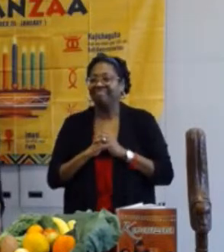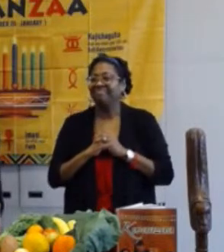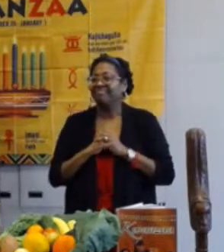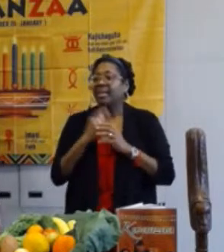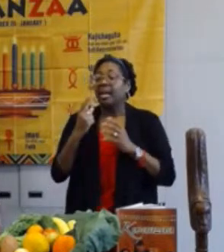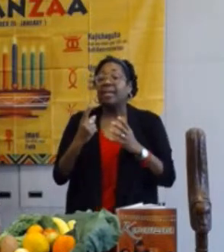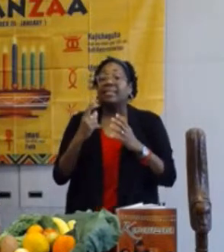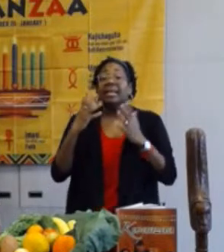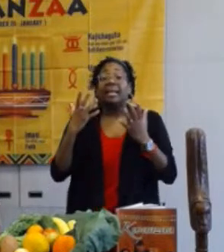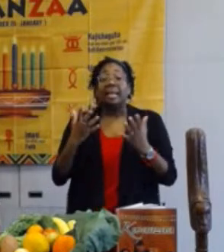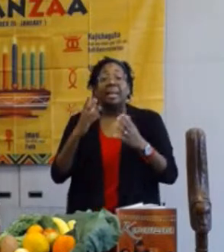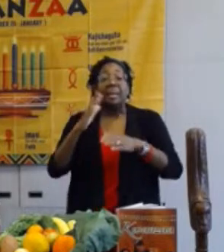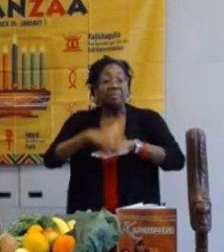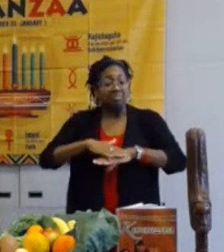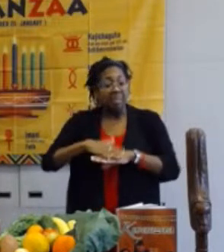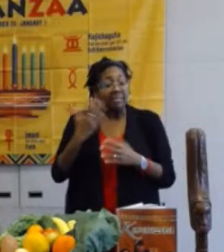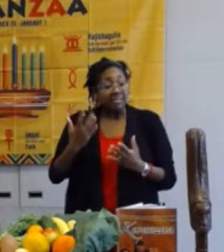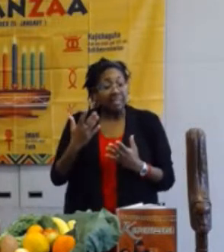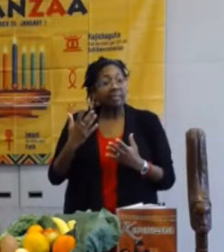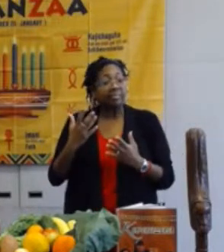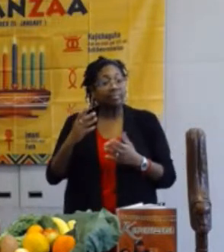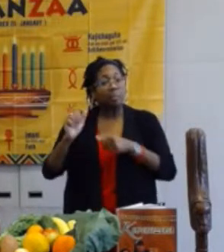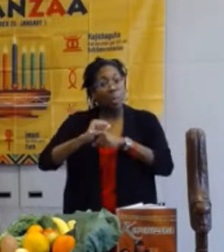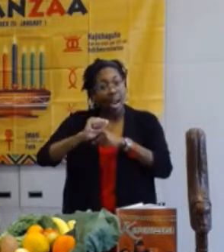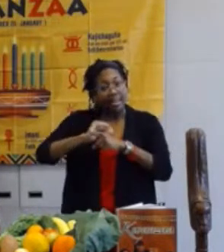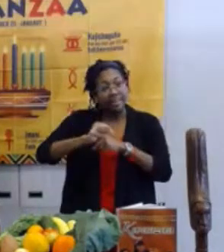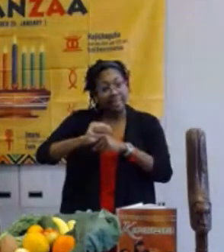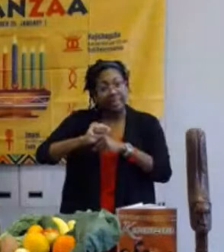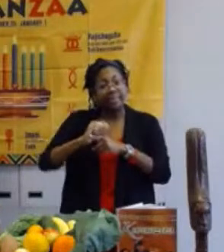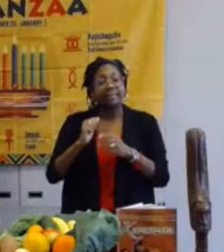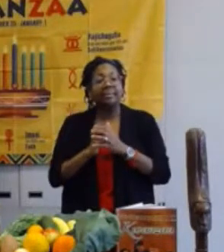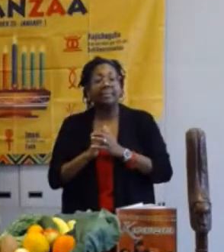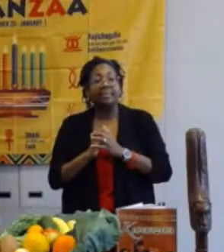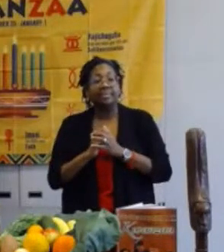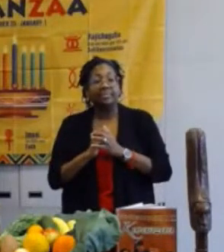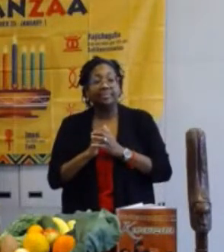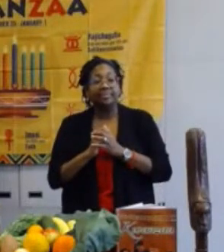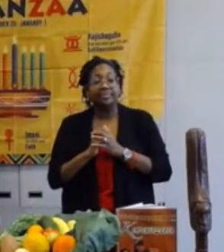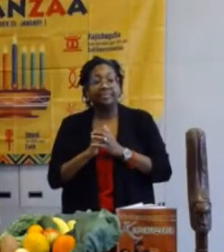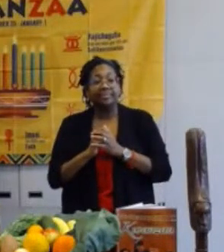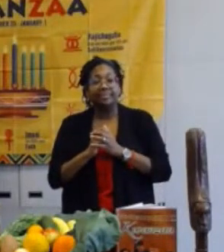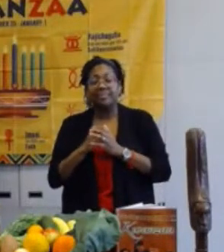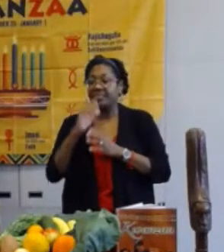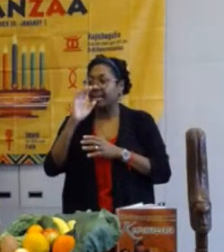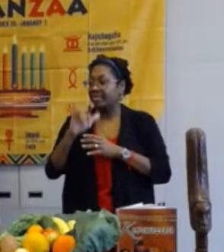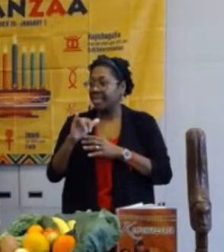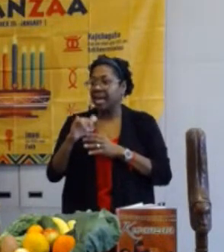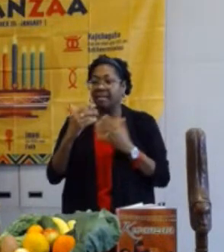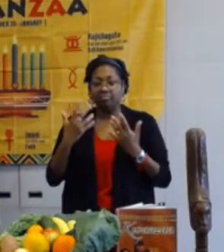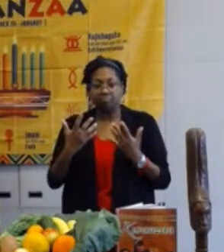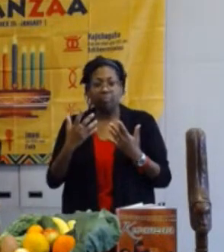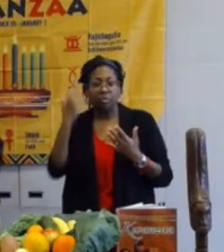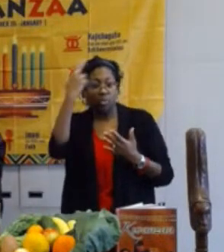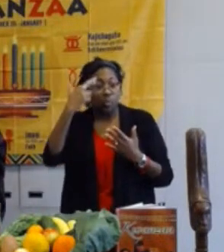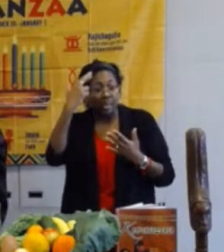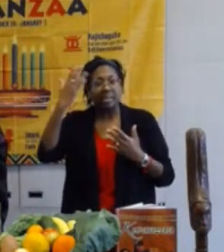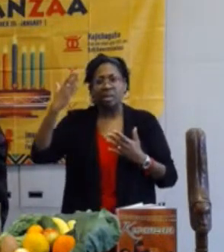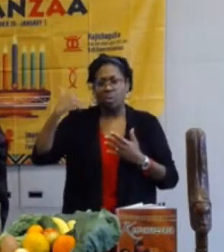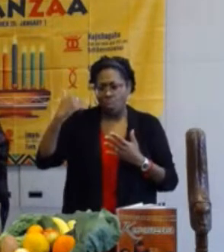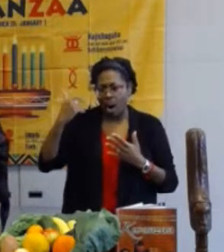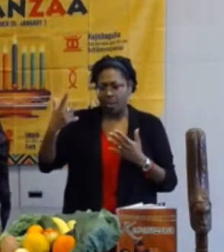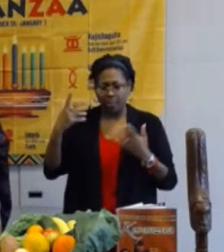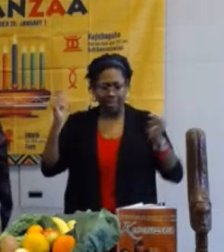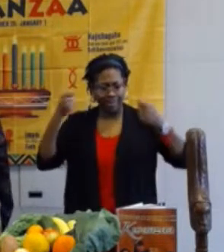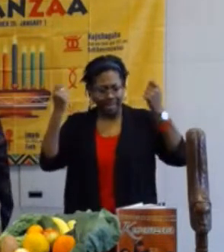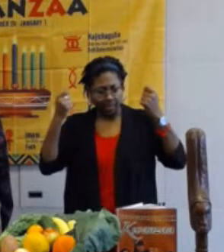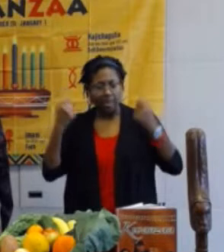The fundamental practices of Kwanzaa that drive why we celebrate Kwanzaa are